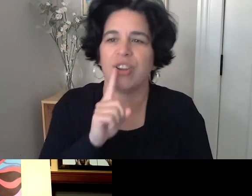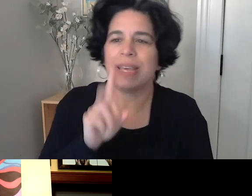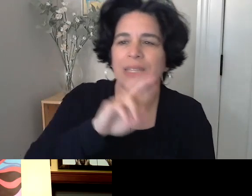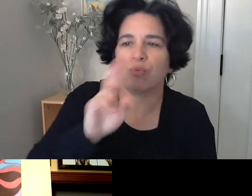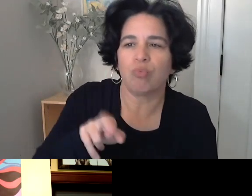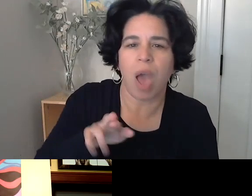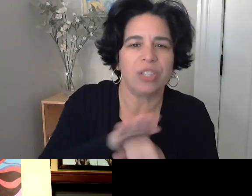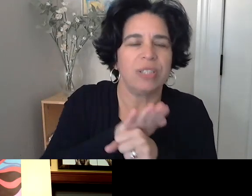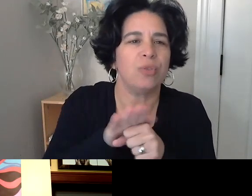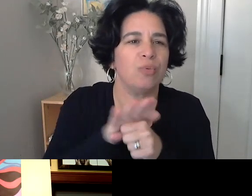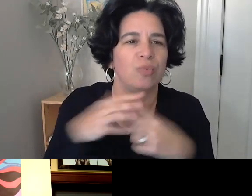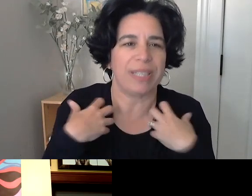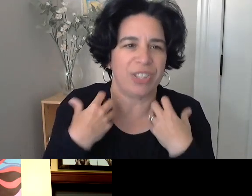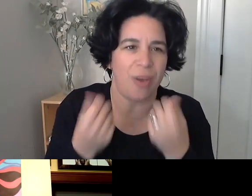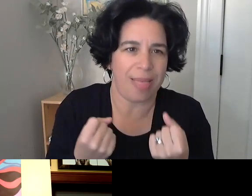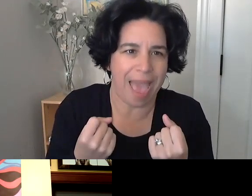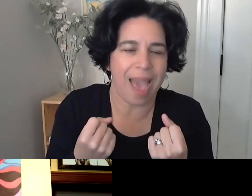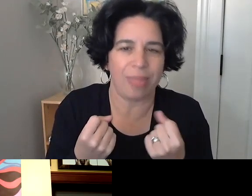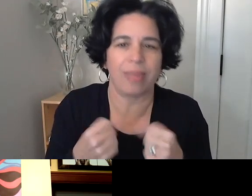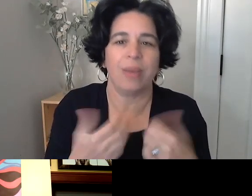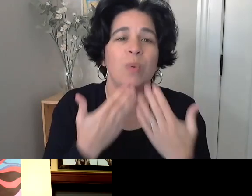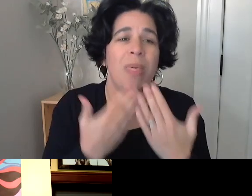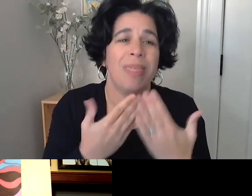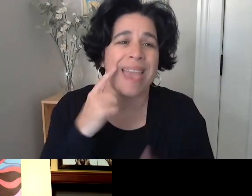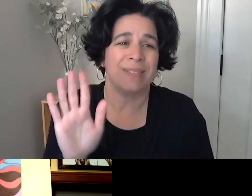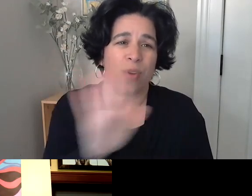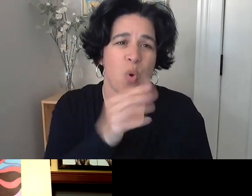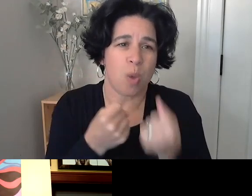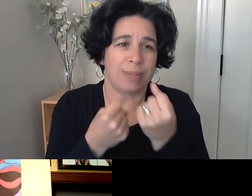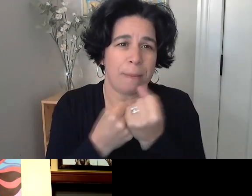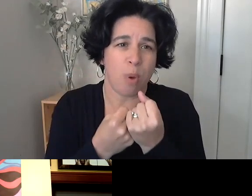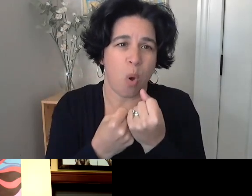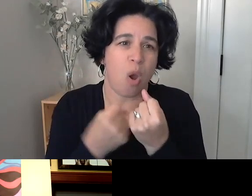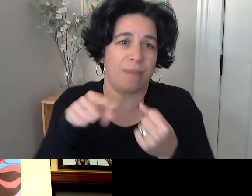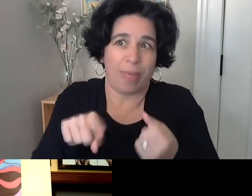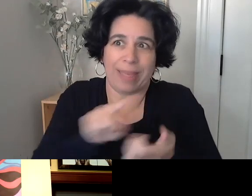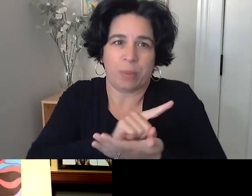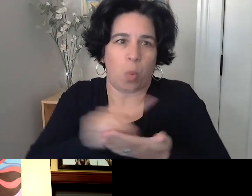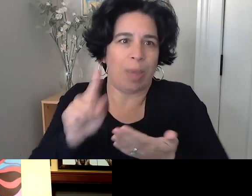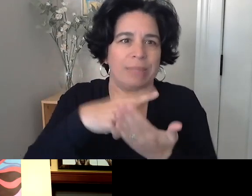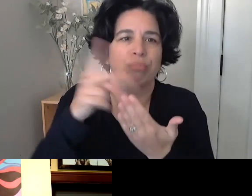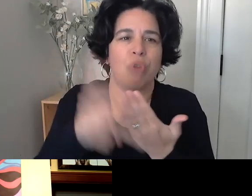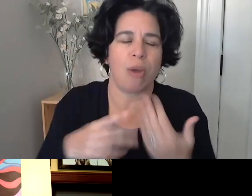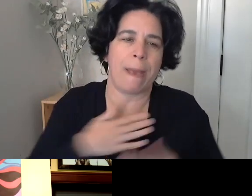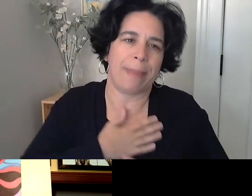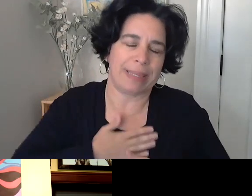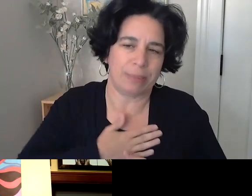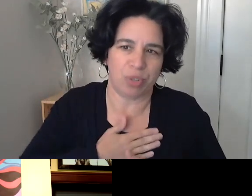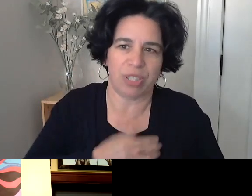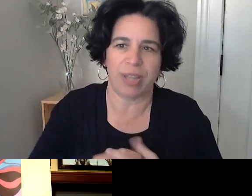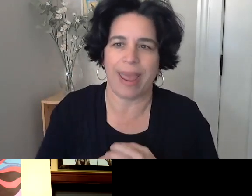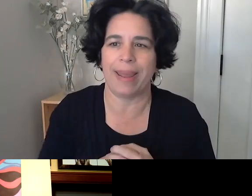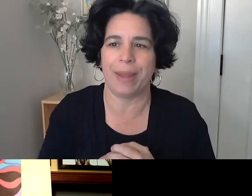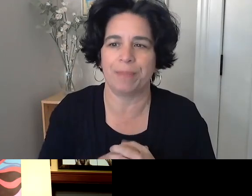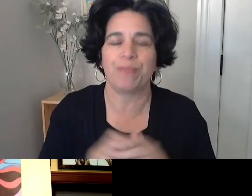Our Tiger sponsor is Rochester Regional Health. Both of them, thank you for making this week's programming accessible